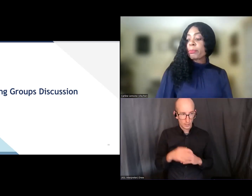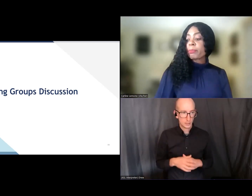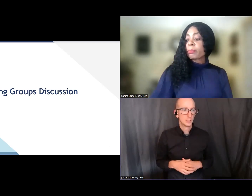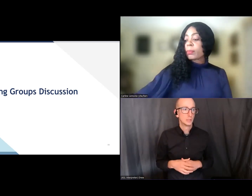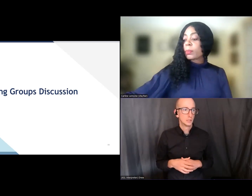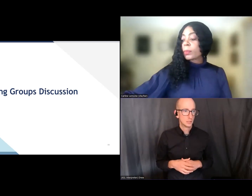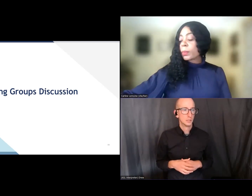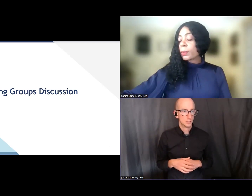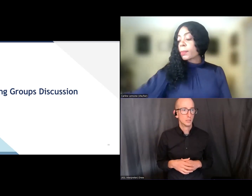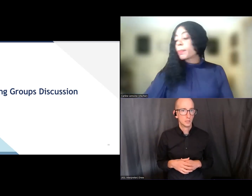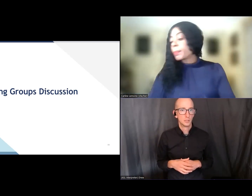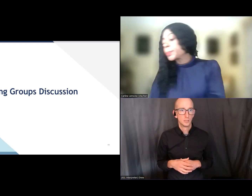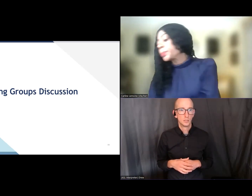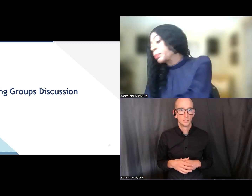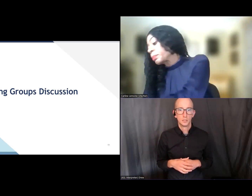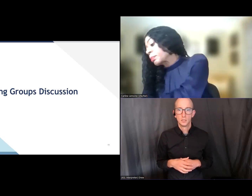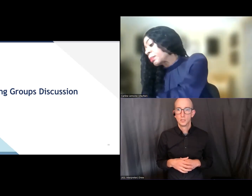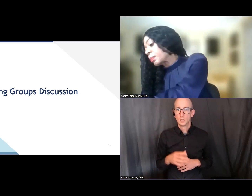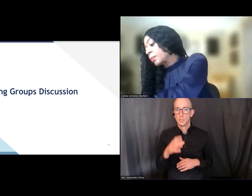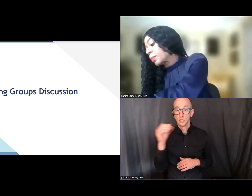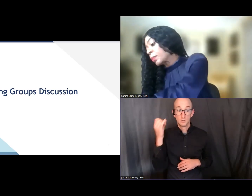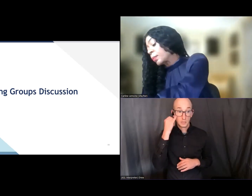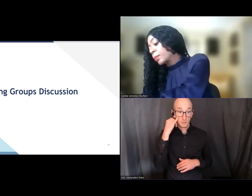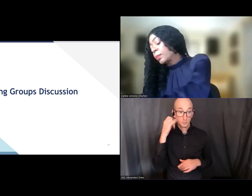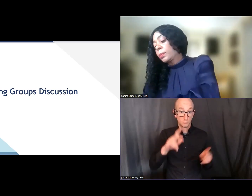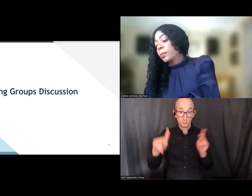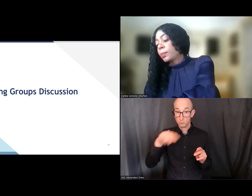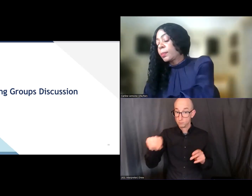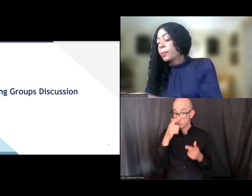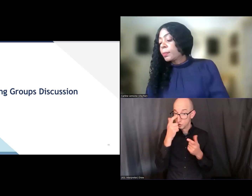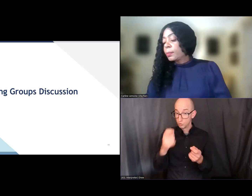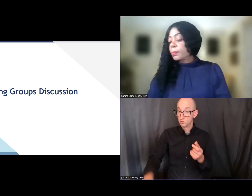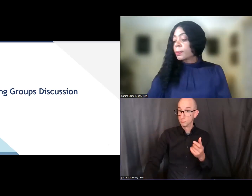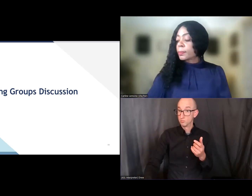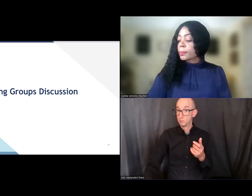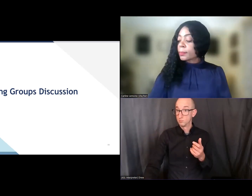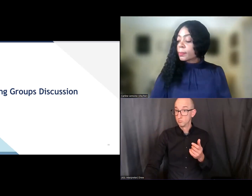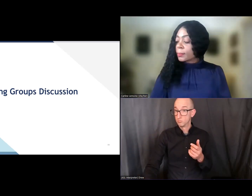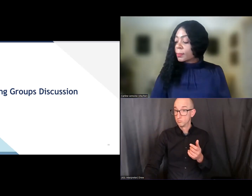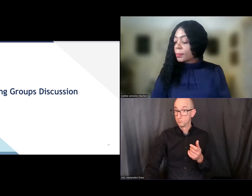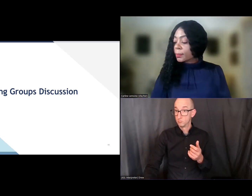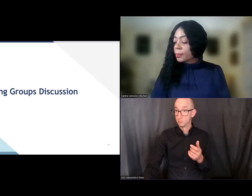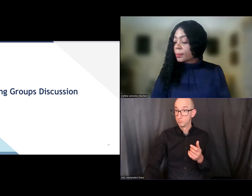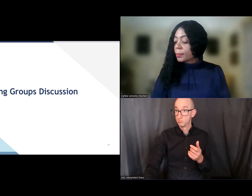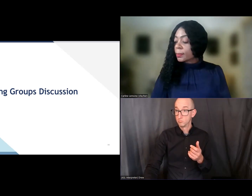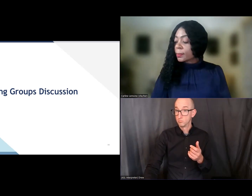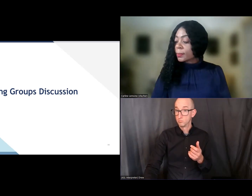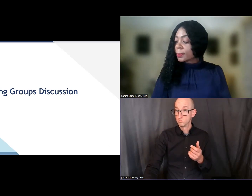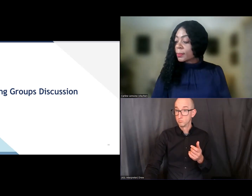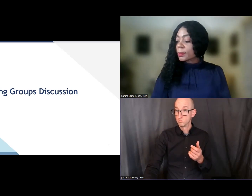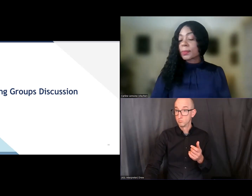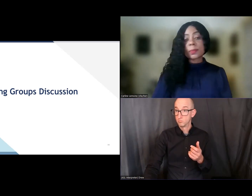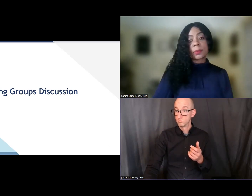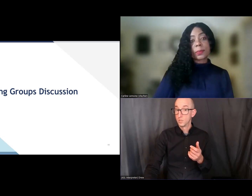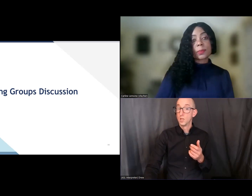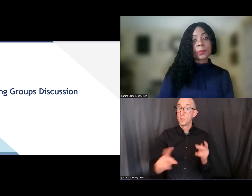And if folks are interested in supporting the EJ strategy, I think I also want to open that up. If folks